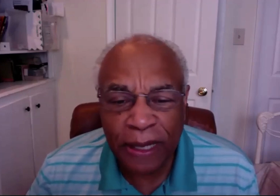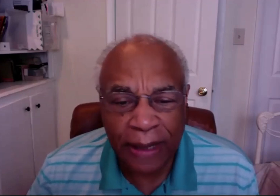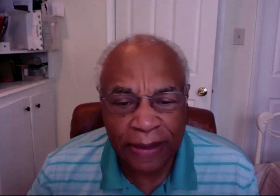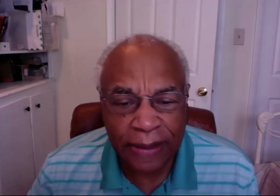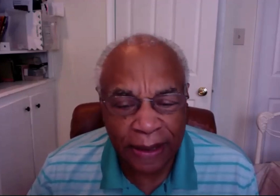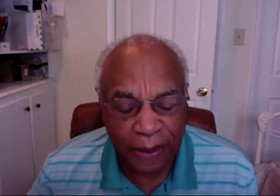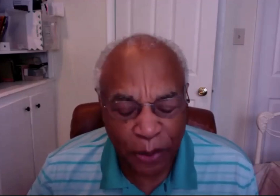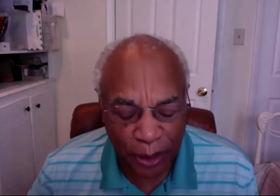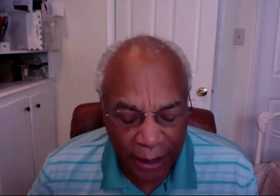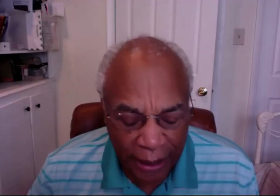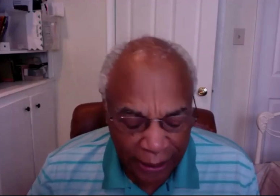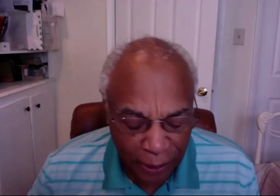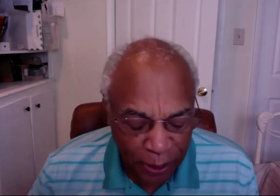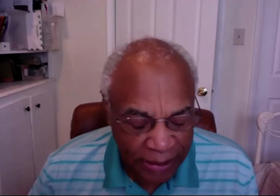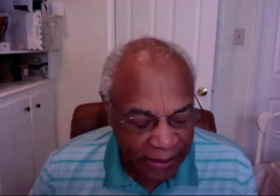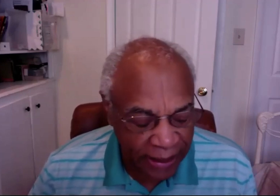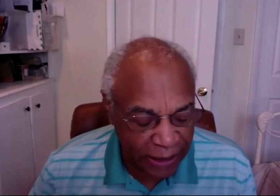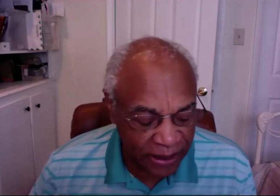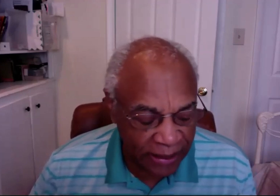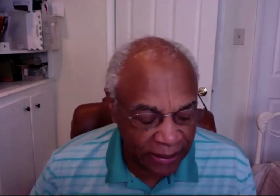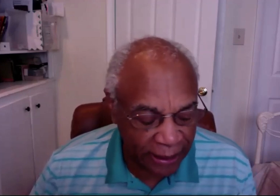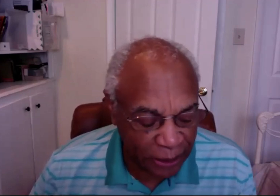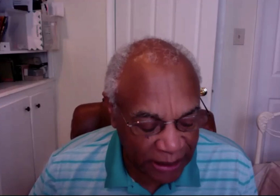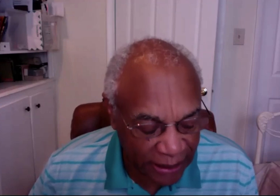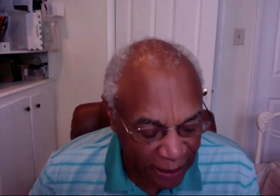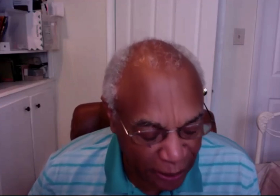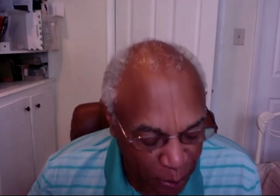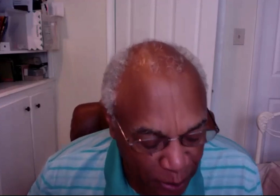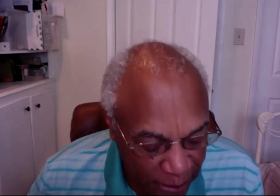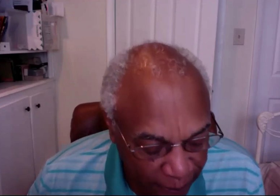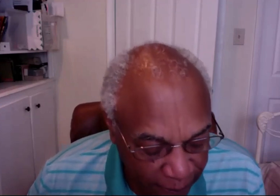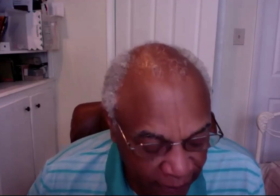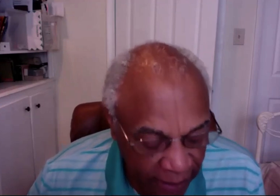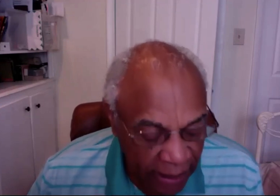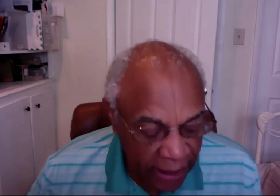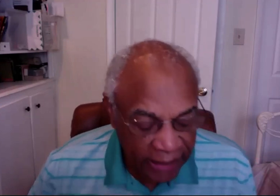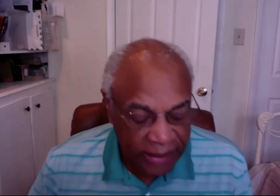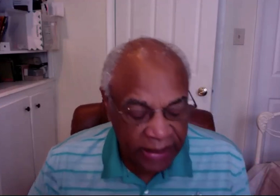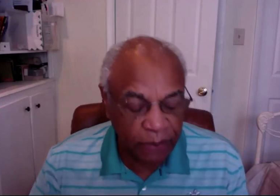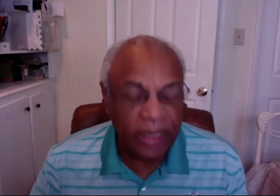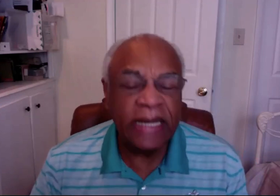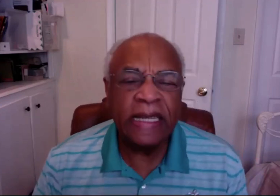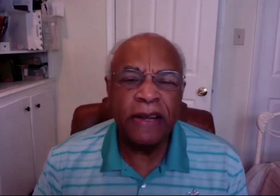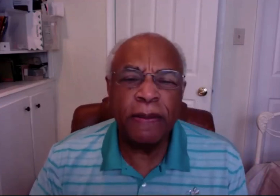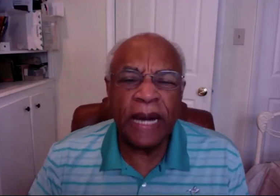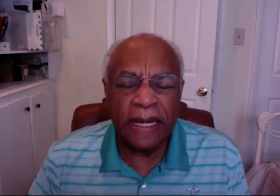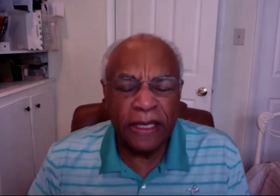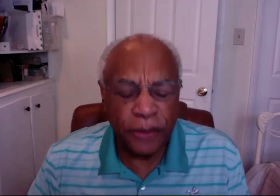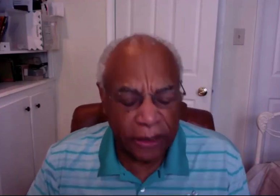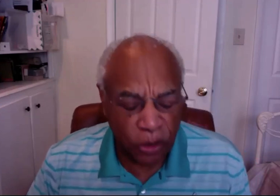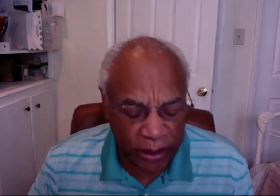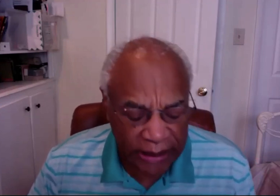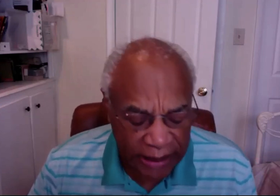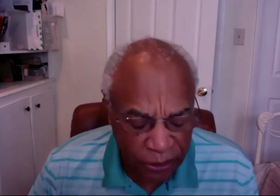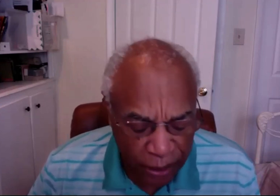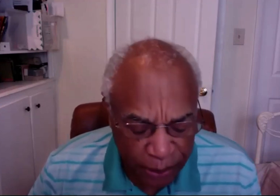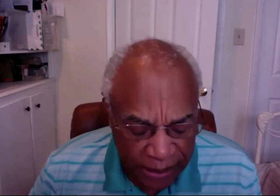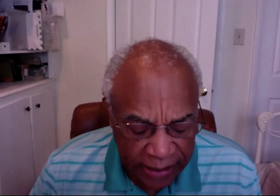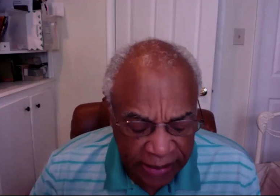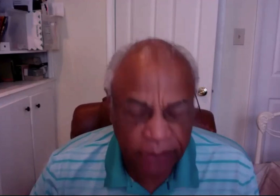Negro colleges anymore. They're known as HBCUs. At the SNCC meeting, there were about